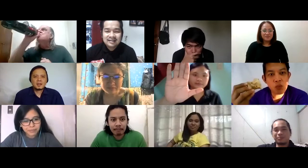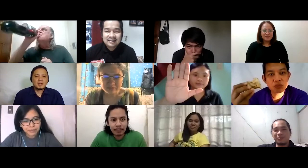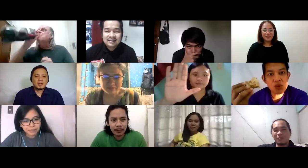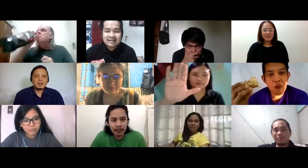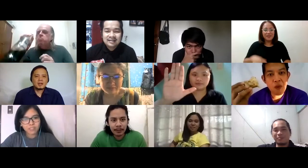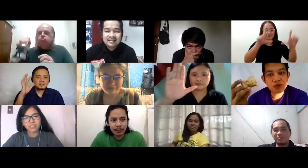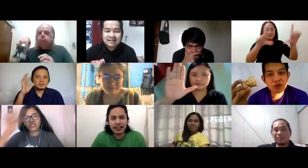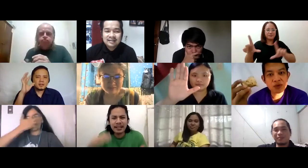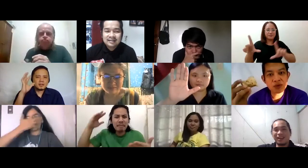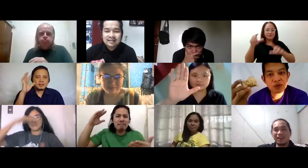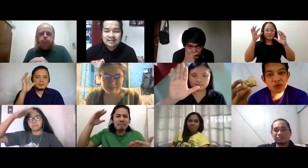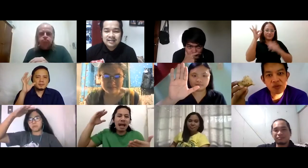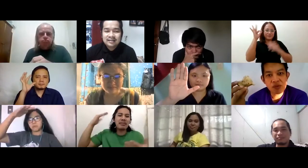Jasmine has her hand up.